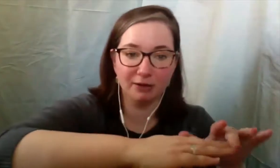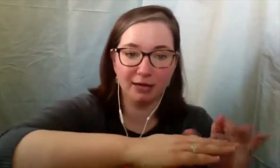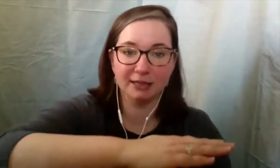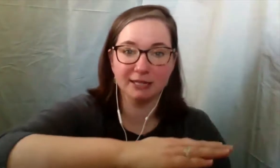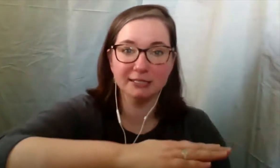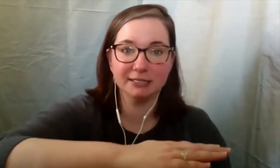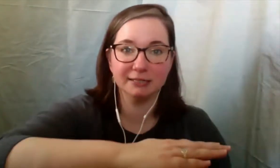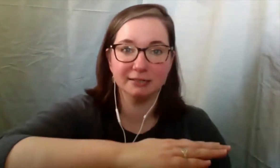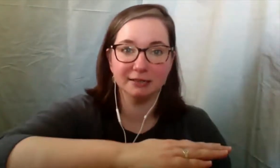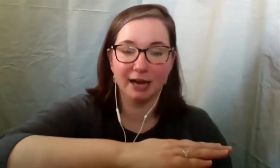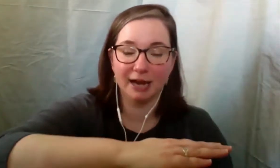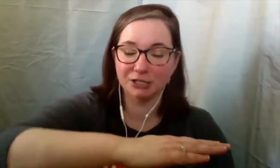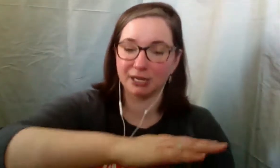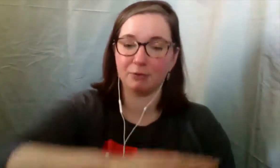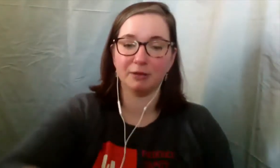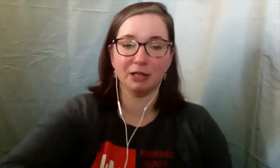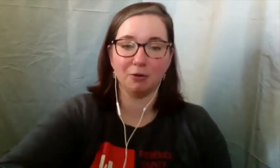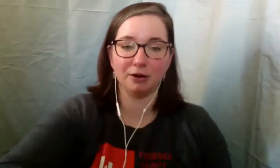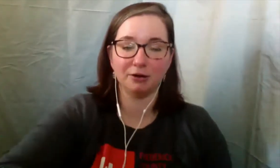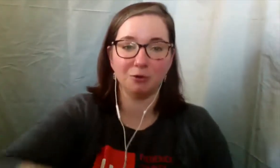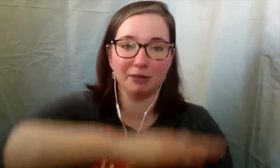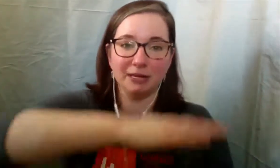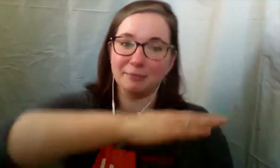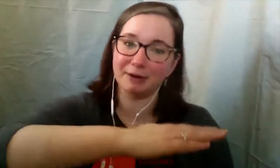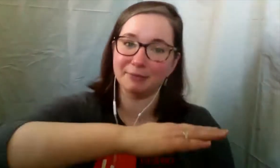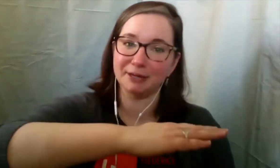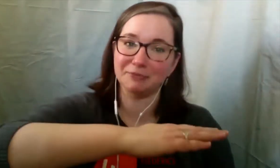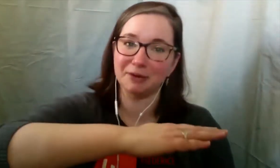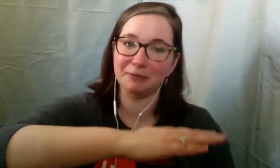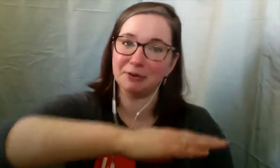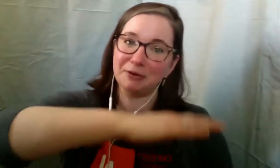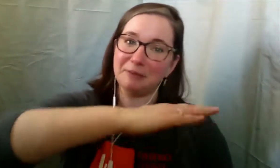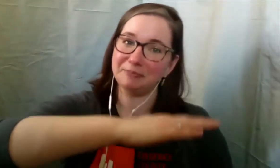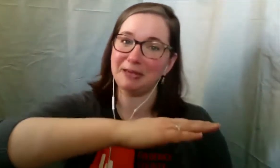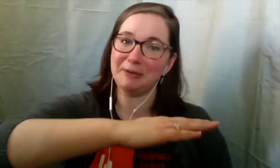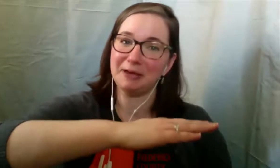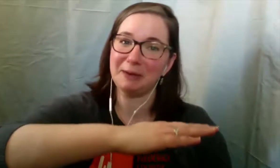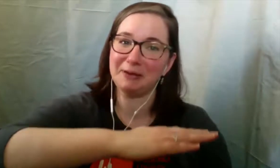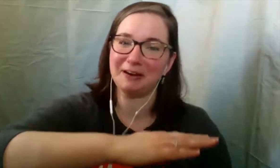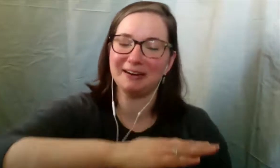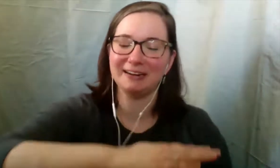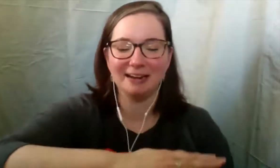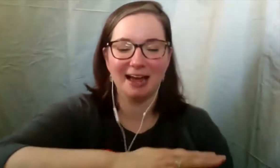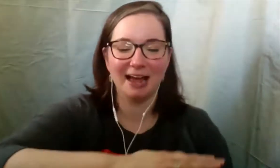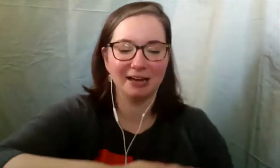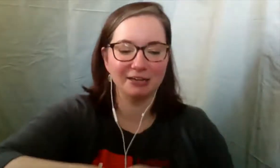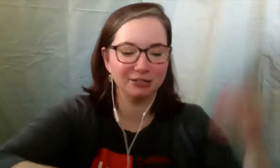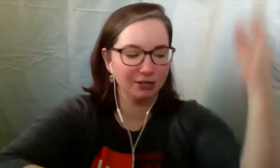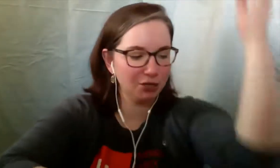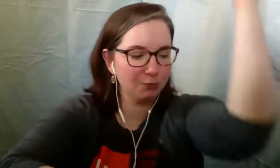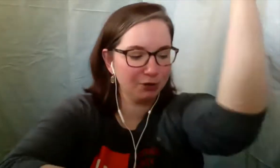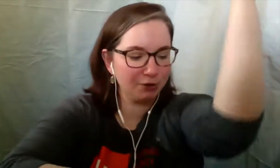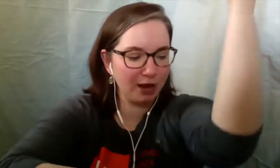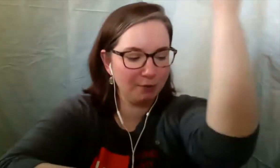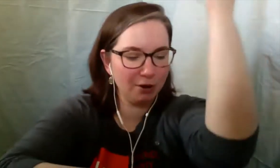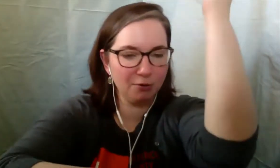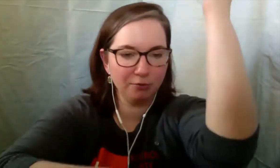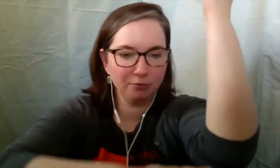this. Actually, it would be lower normally, but because of my computer, I'm keeping it up here. And you put your elbow